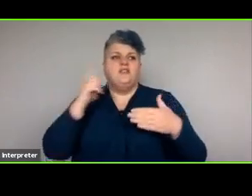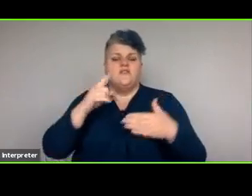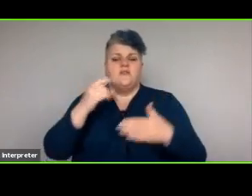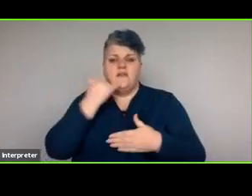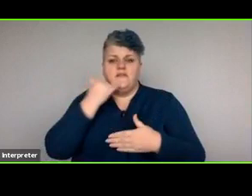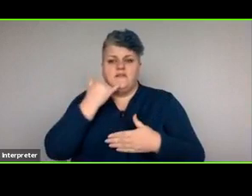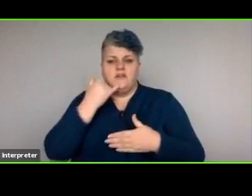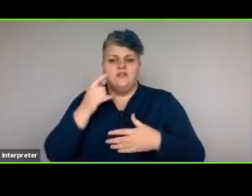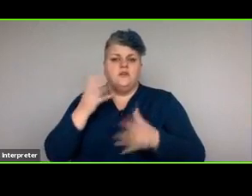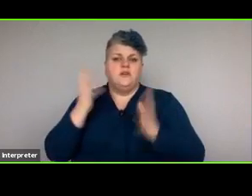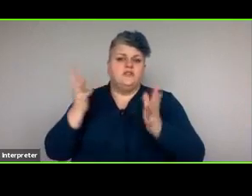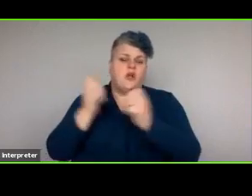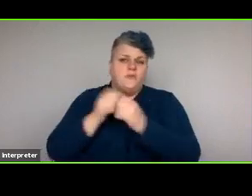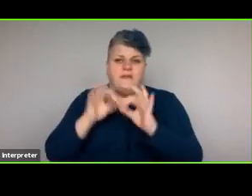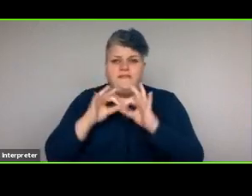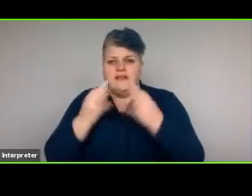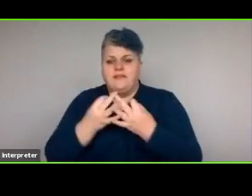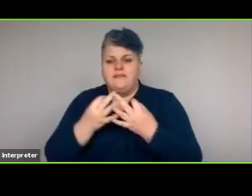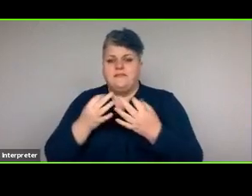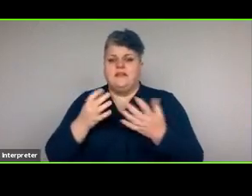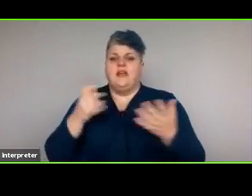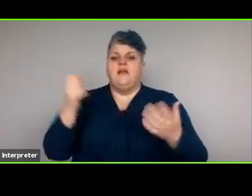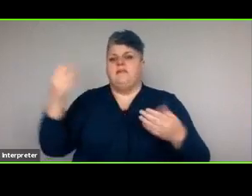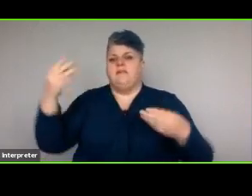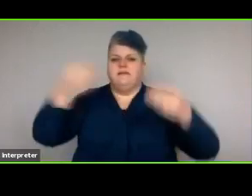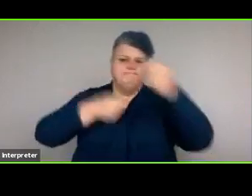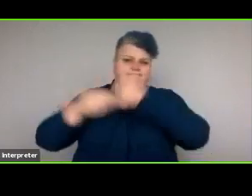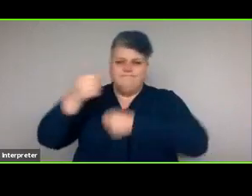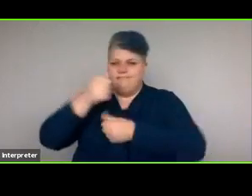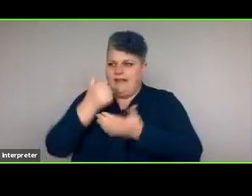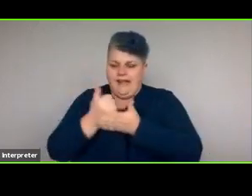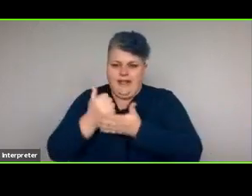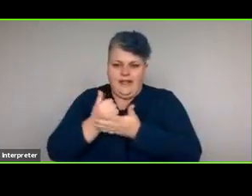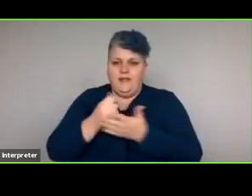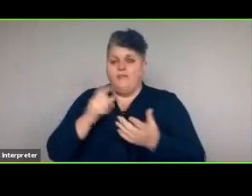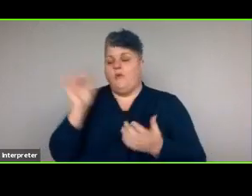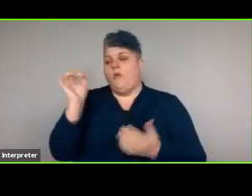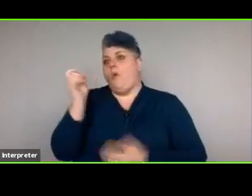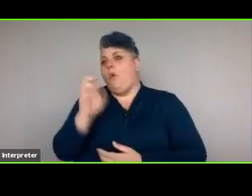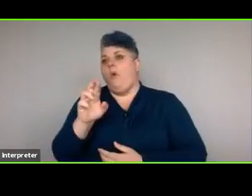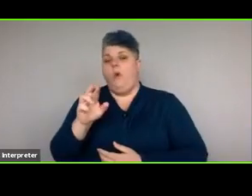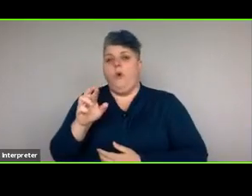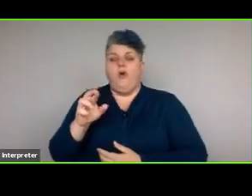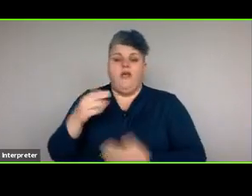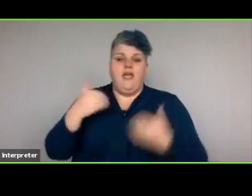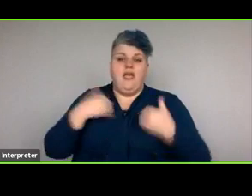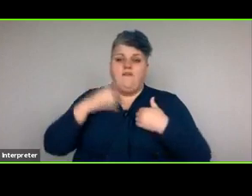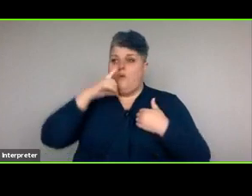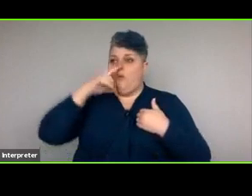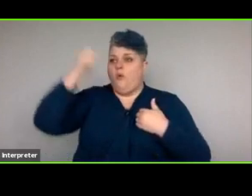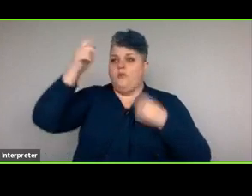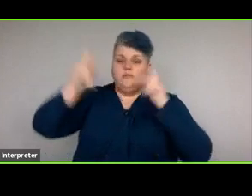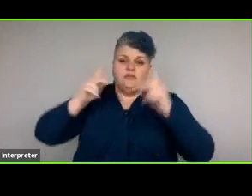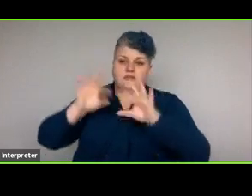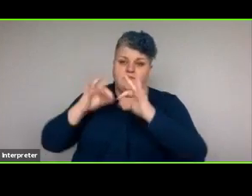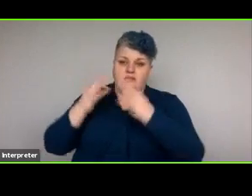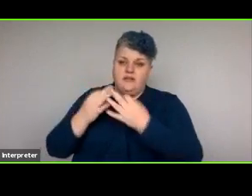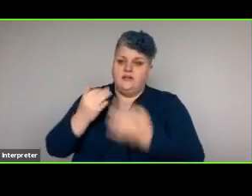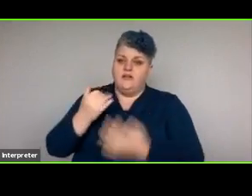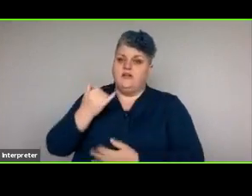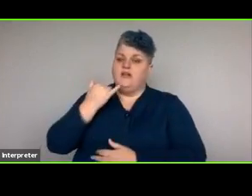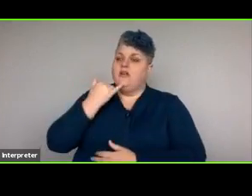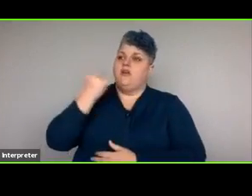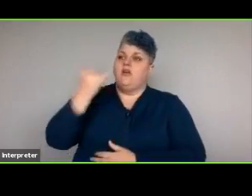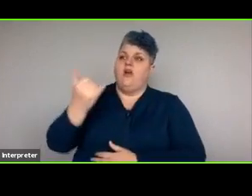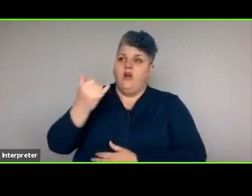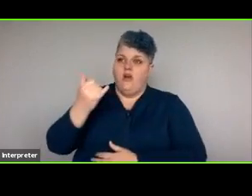And other people in the community can help meet that need, all the way to, if you have an older person in your family and you want to call the area office on